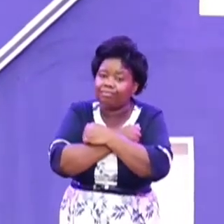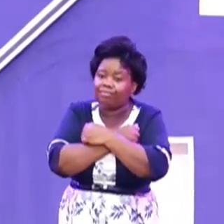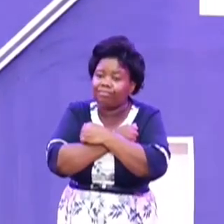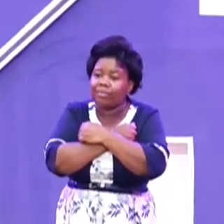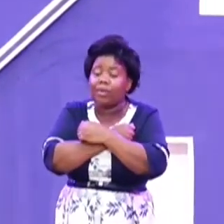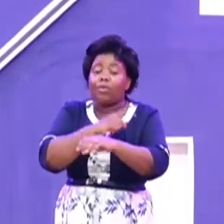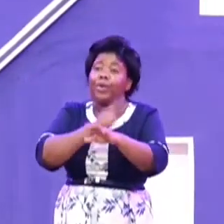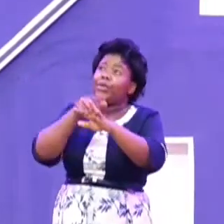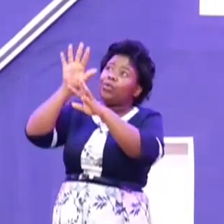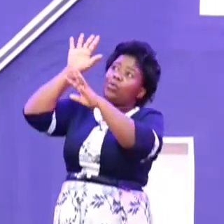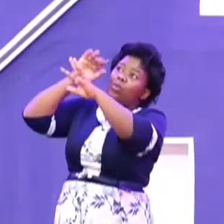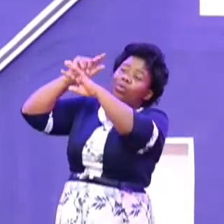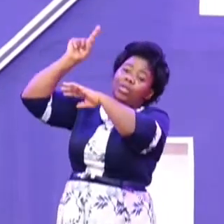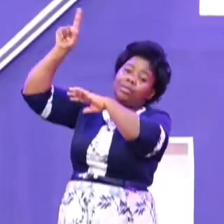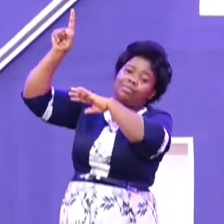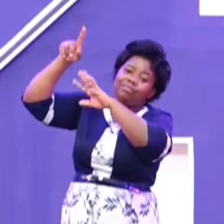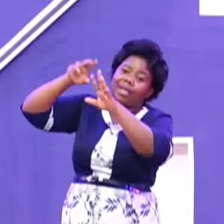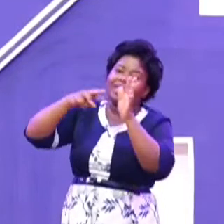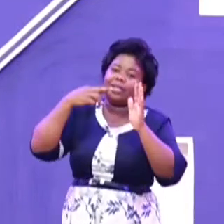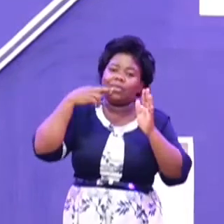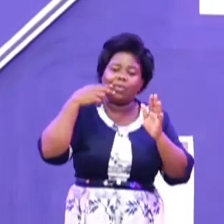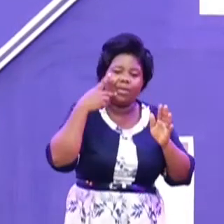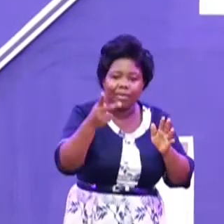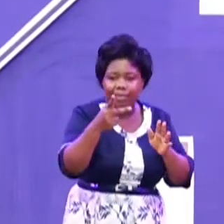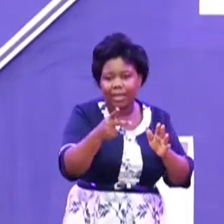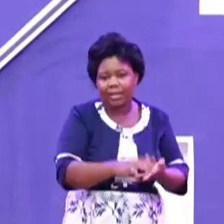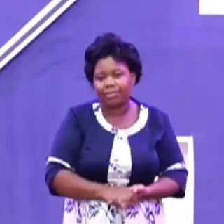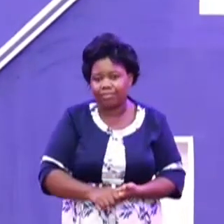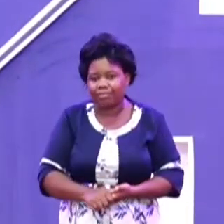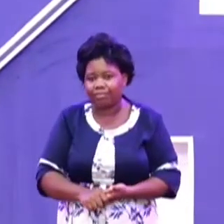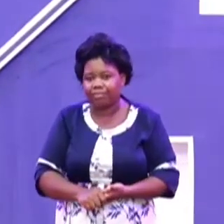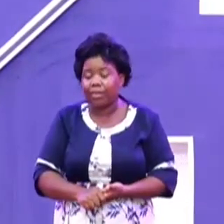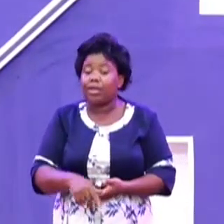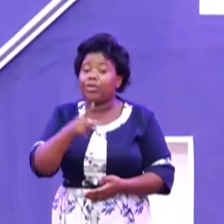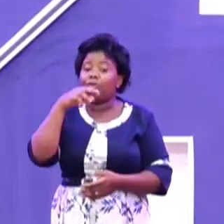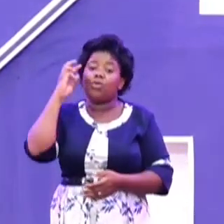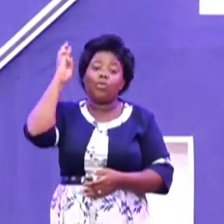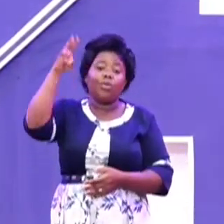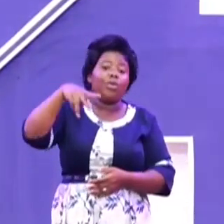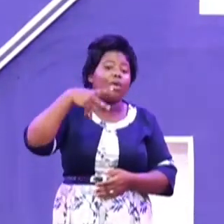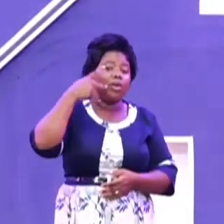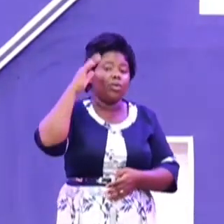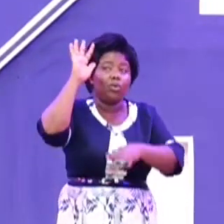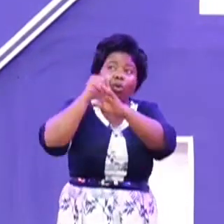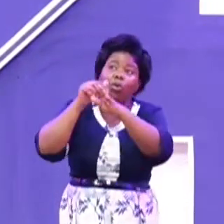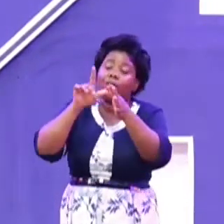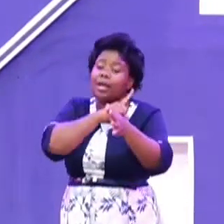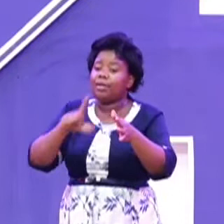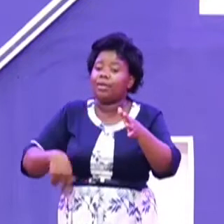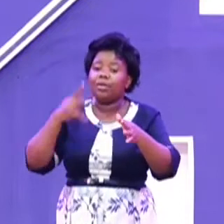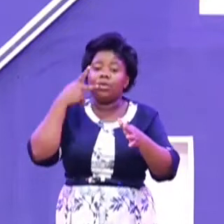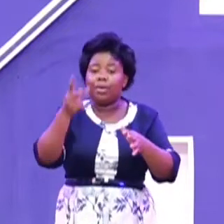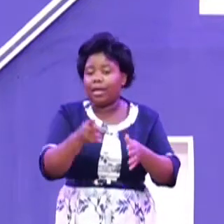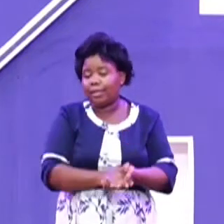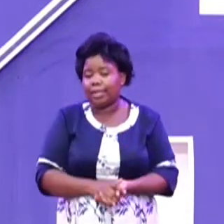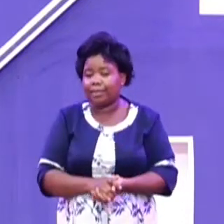you will call upon him, and he will answer you. You shall call, and the Lord will answer. You will call upon him on